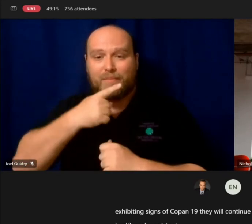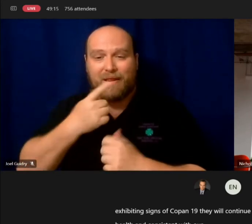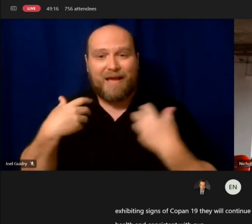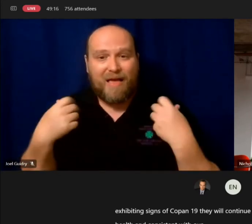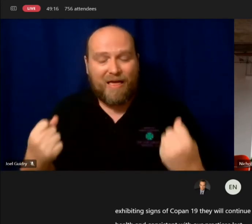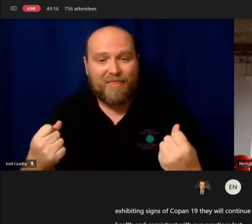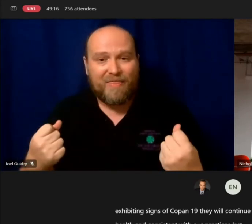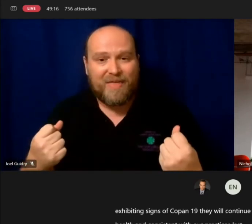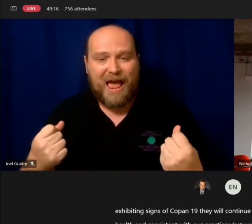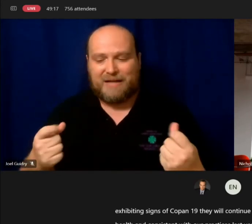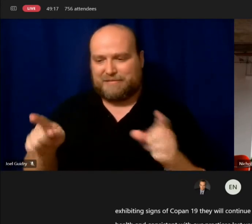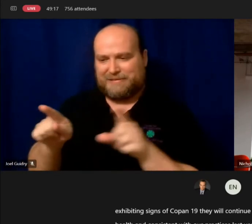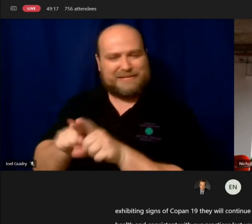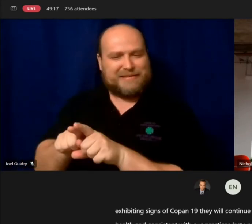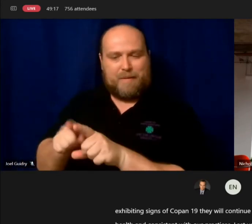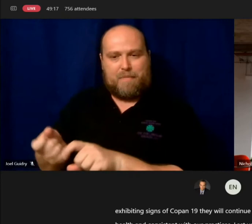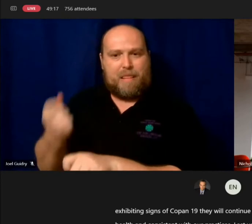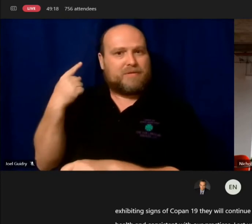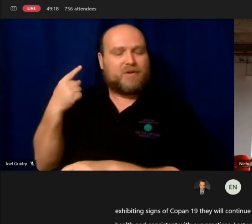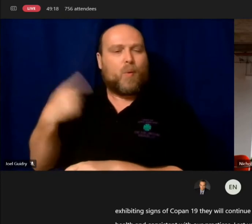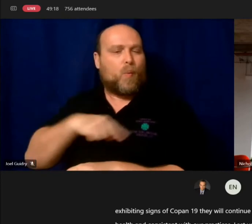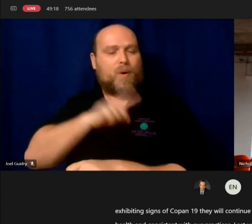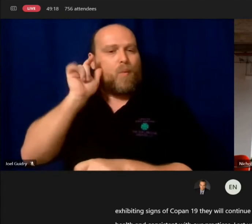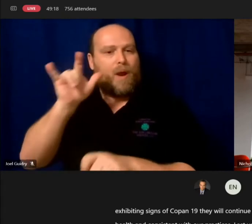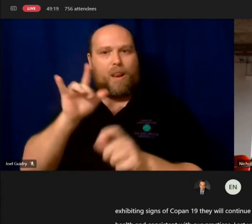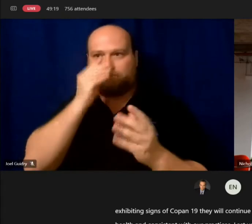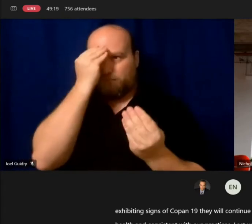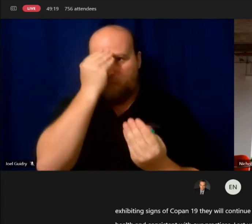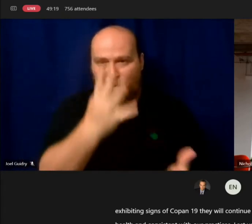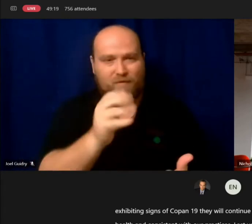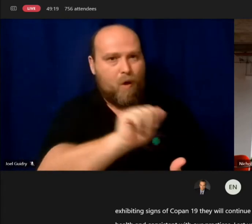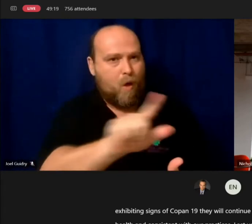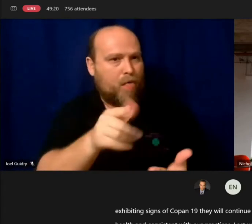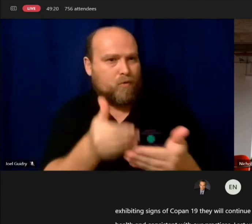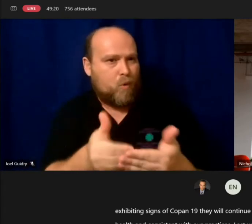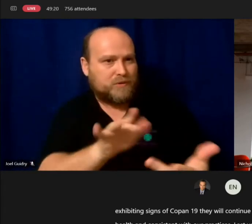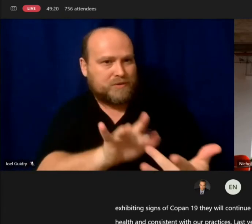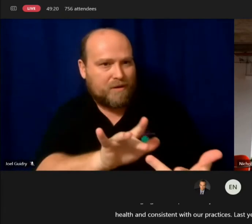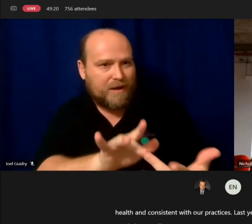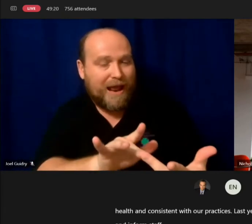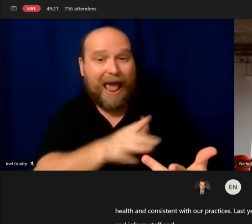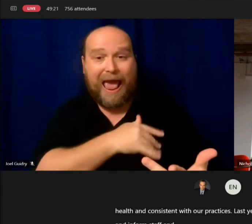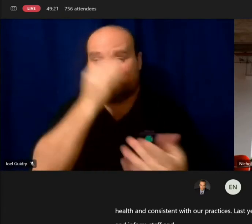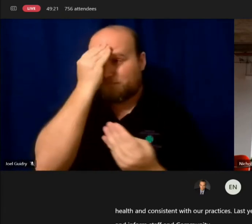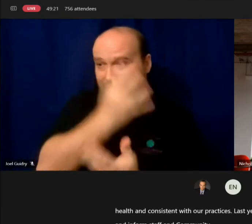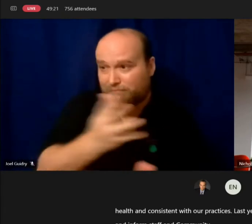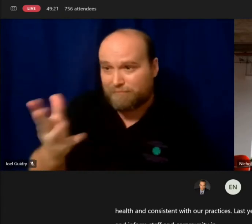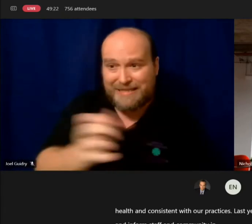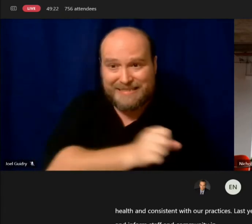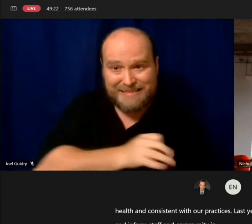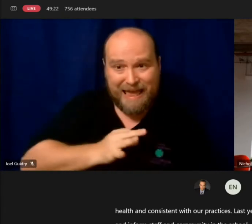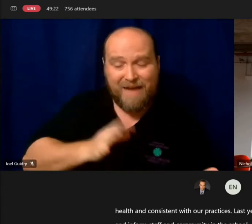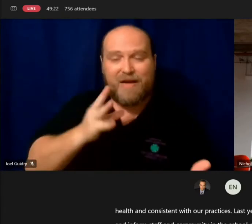notify all close contacts and inform staff and in the school community as needed.